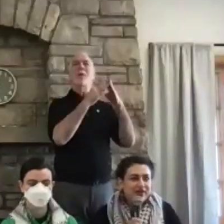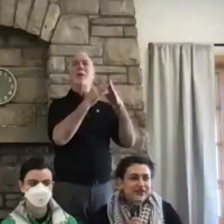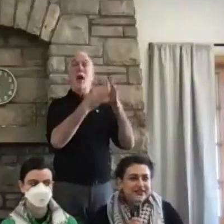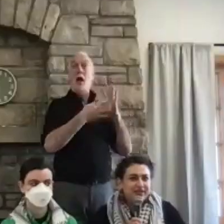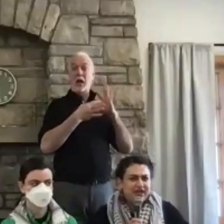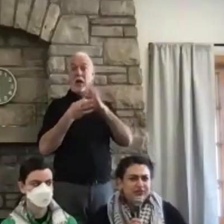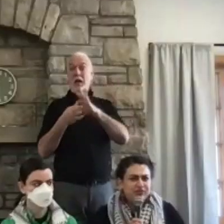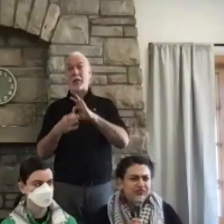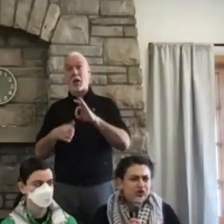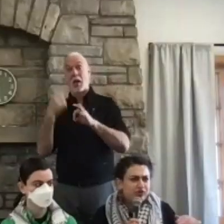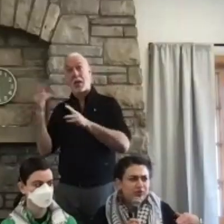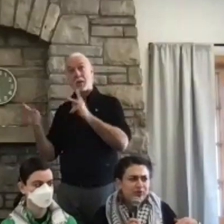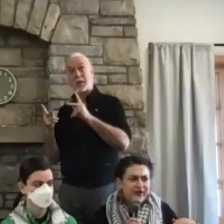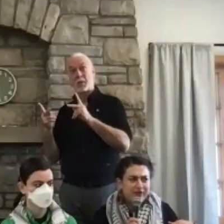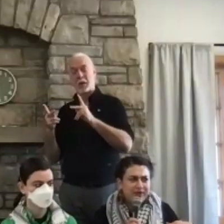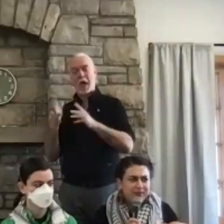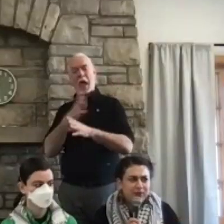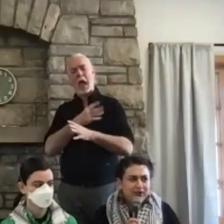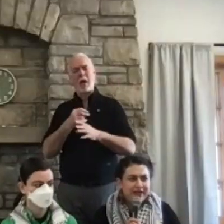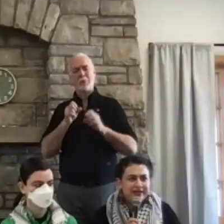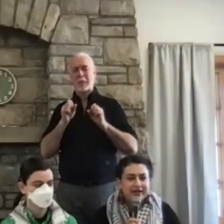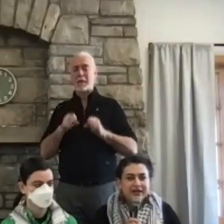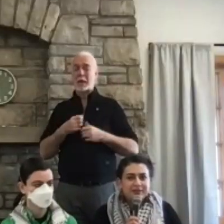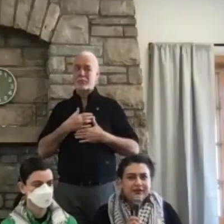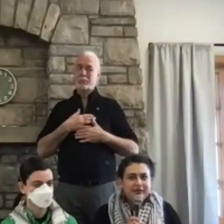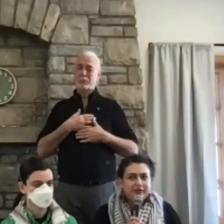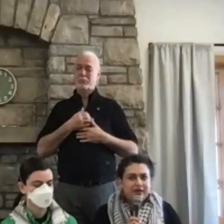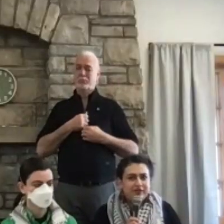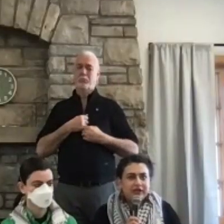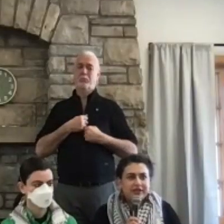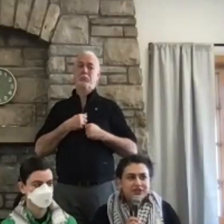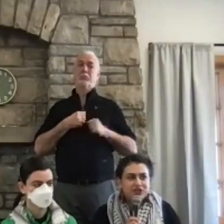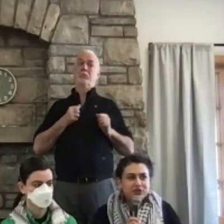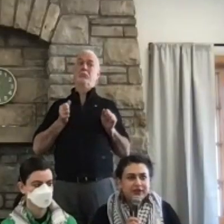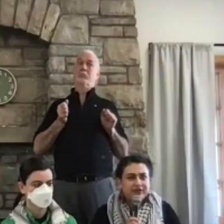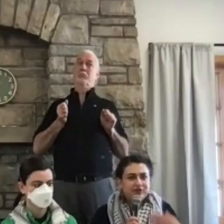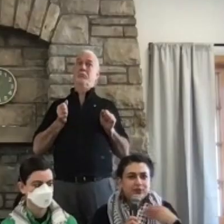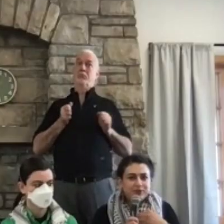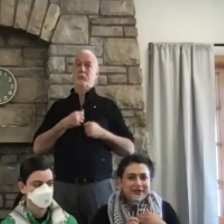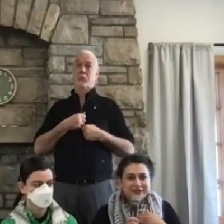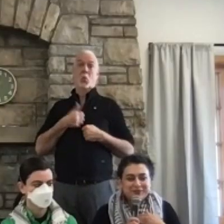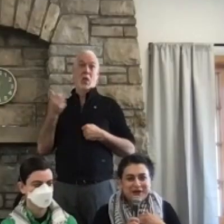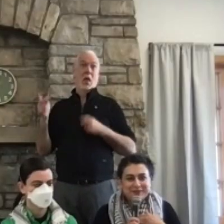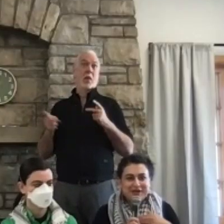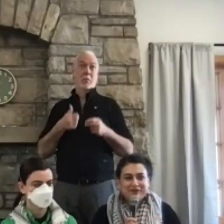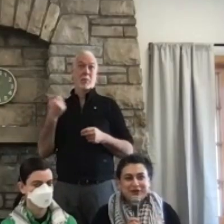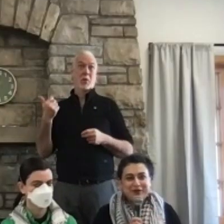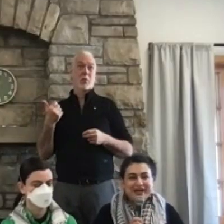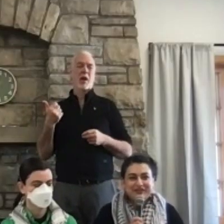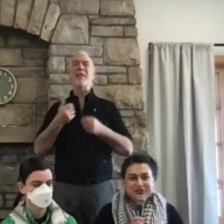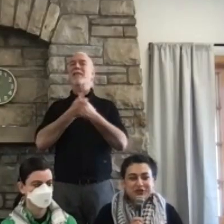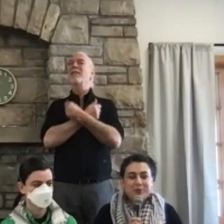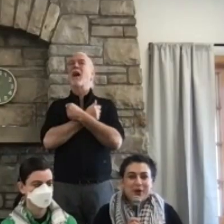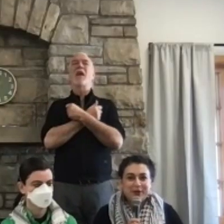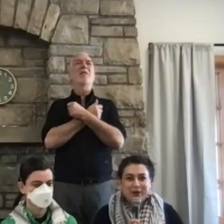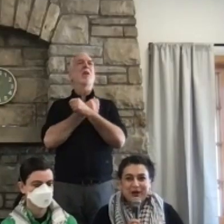with others, the being able to be vulnerable with other people, and like being loved unconditionally, even when you might sometimes have your